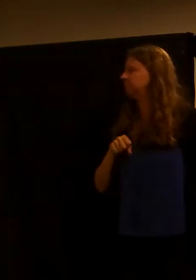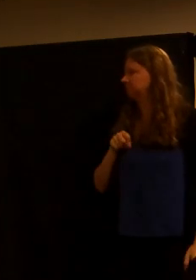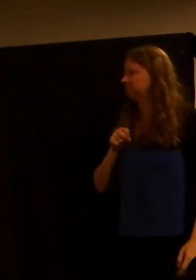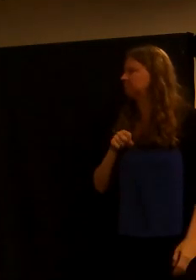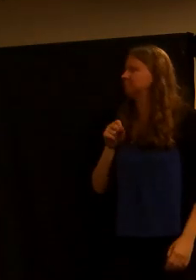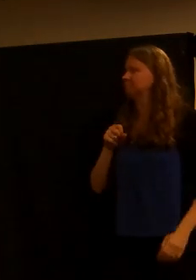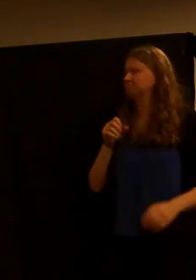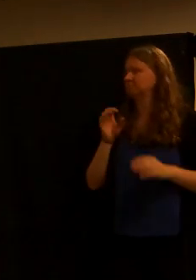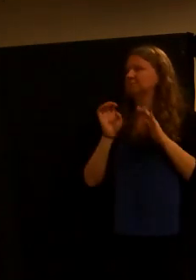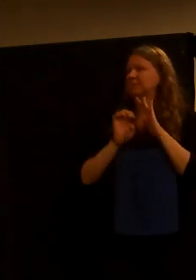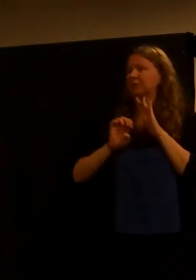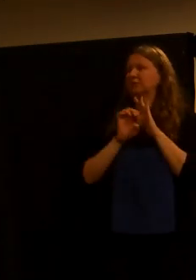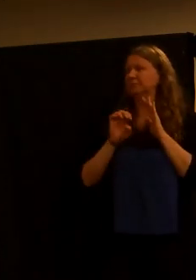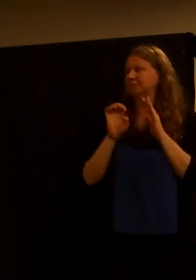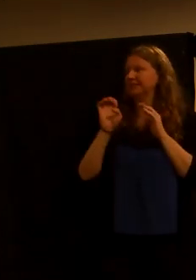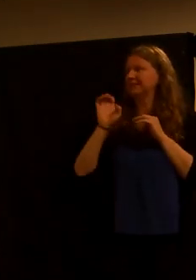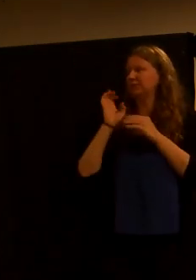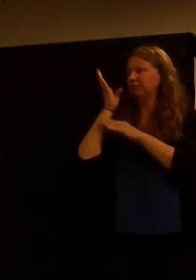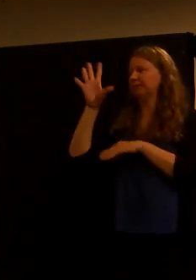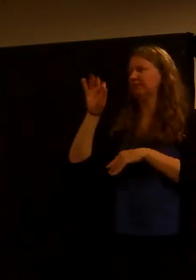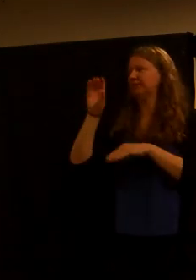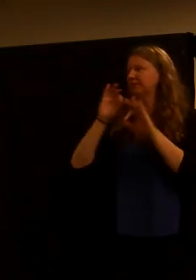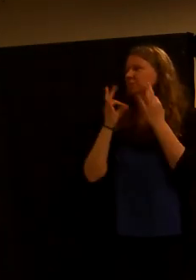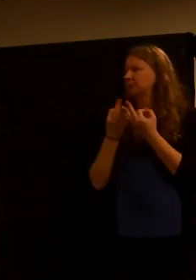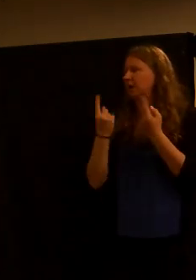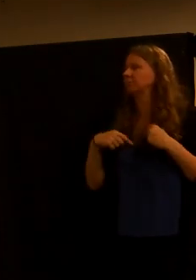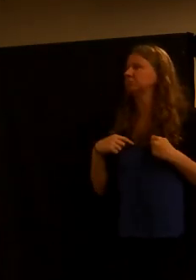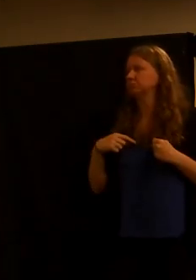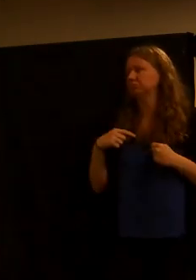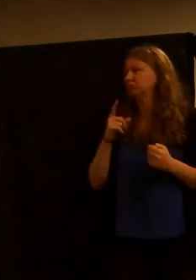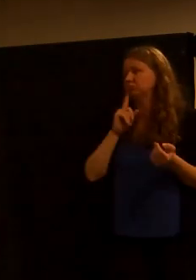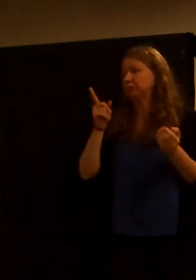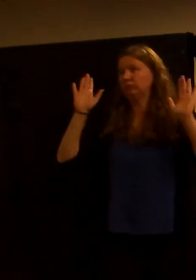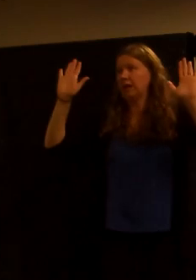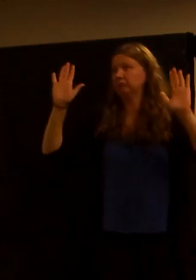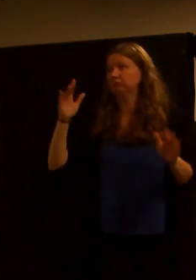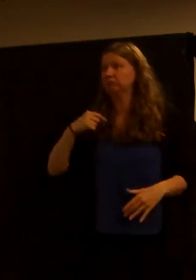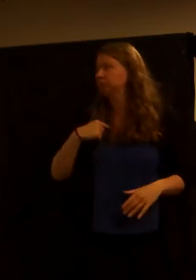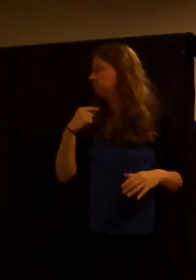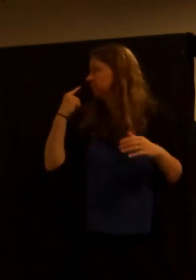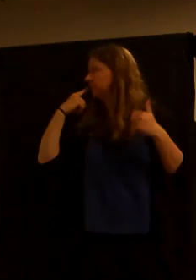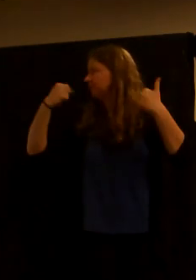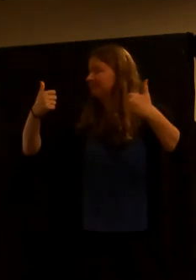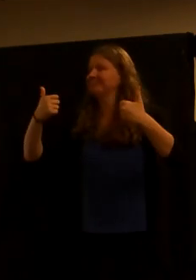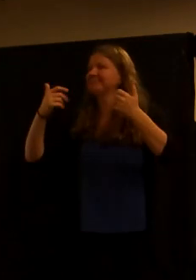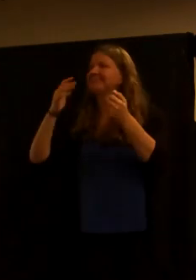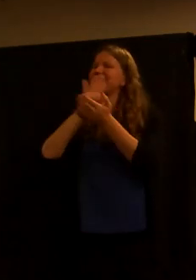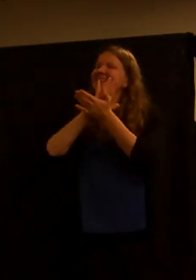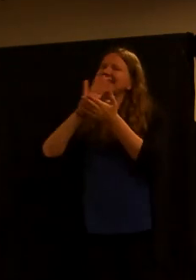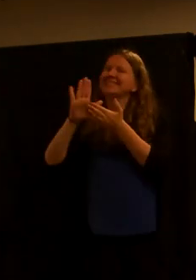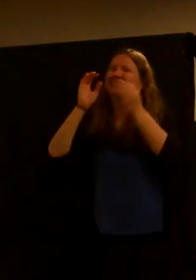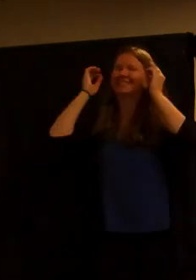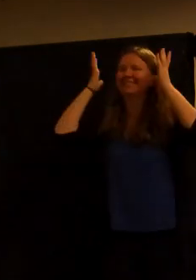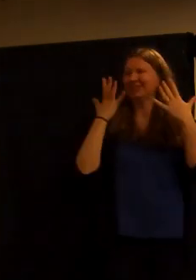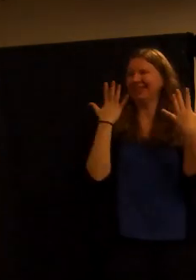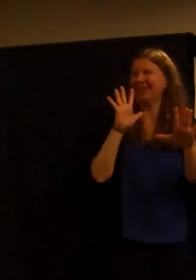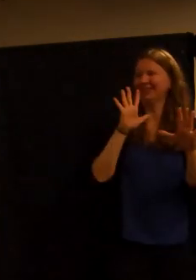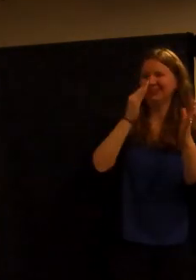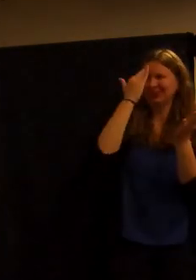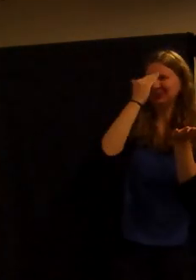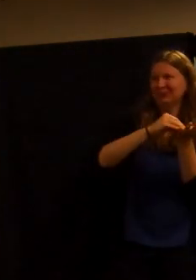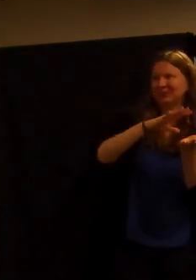positive comments. We had over 50 families in the elementary and the ECE department that came, which we thought were great numbers.